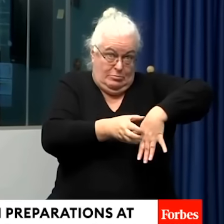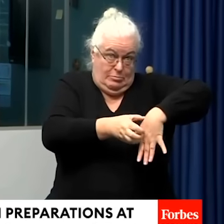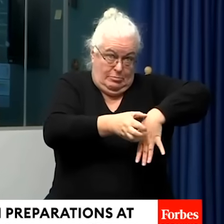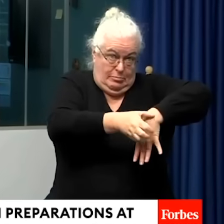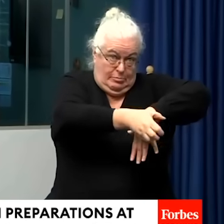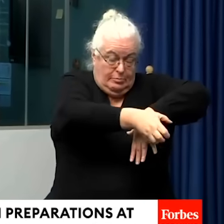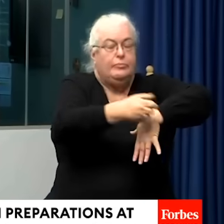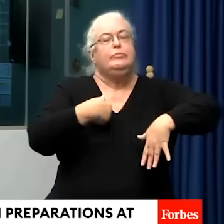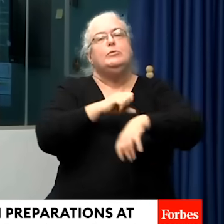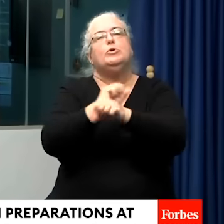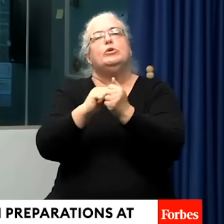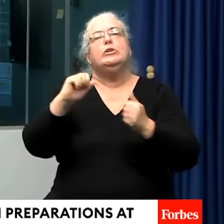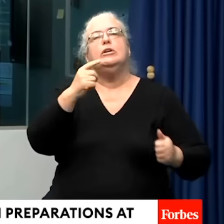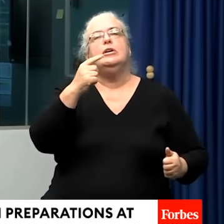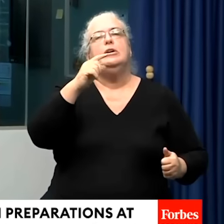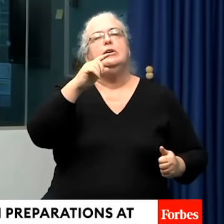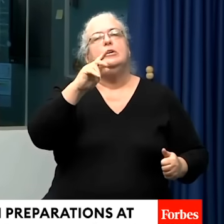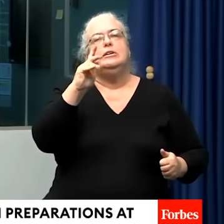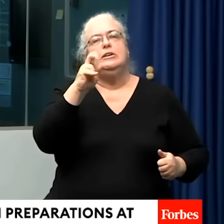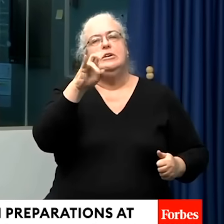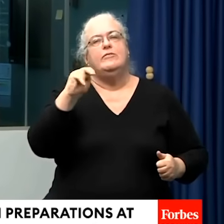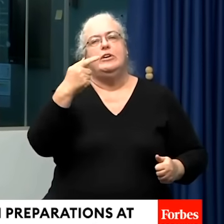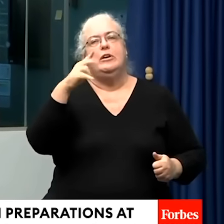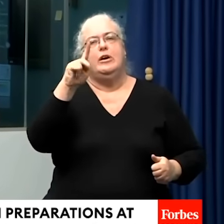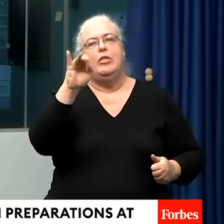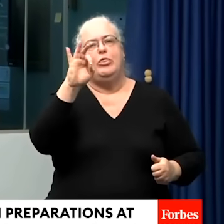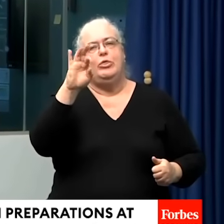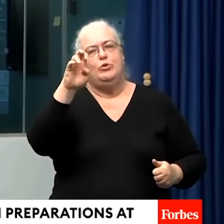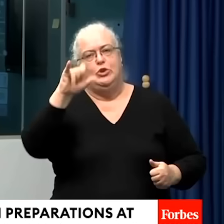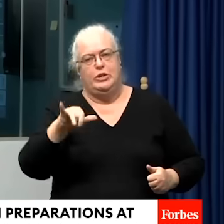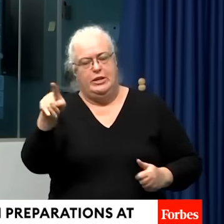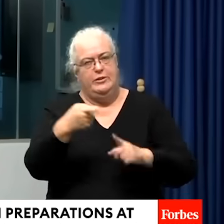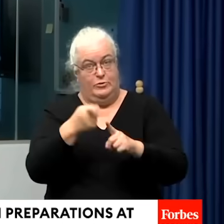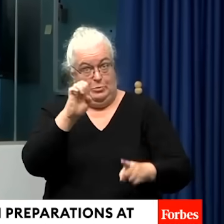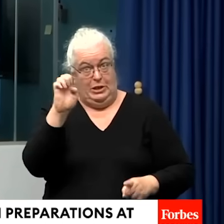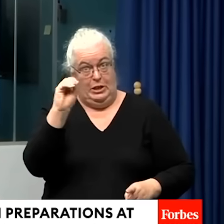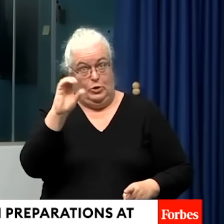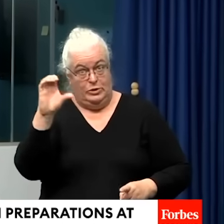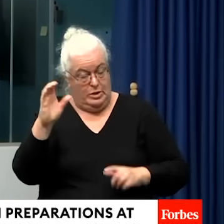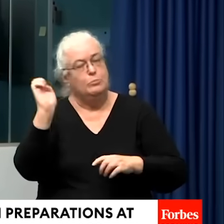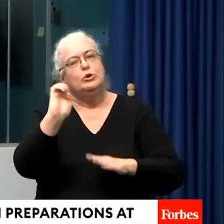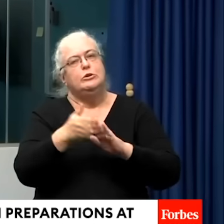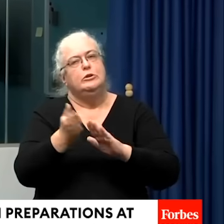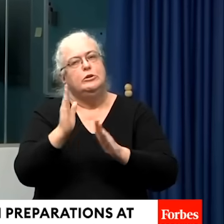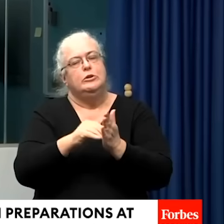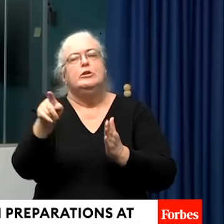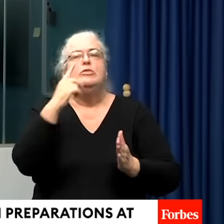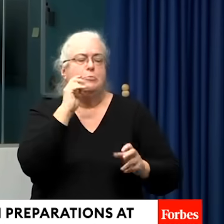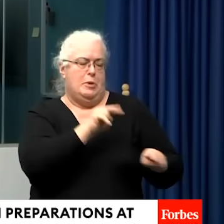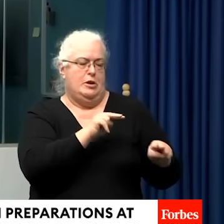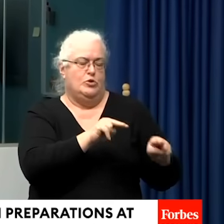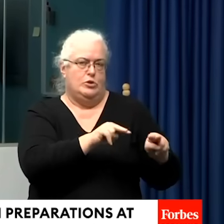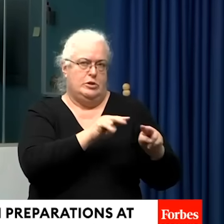with Kevin Guthrie, the Executive Director of the Division of Emergency Management. We just received a full briefing from his team, and they've been actively monitoring the storm